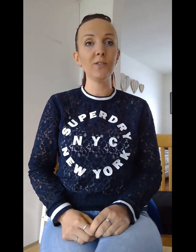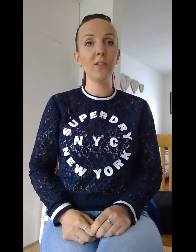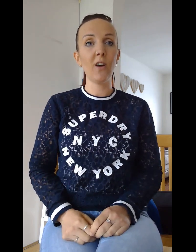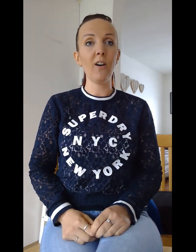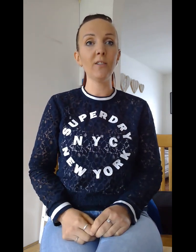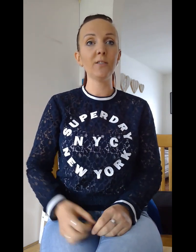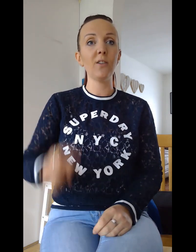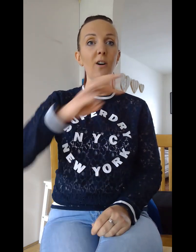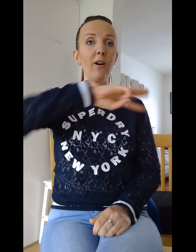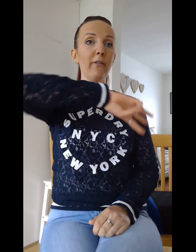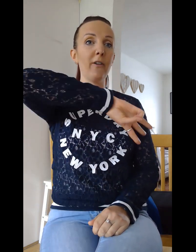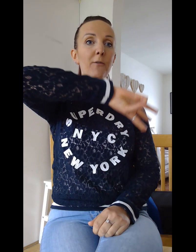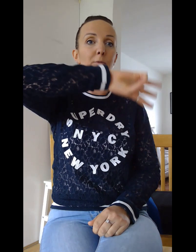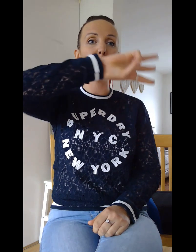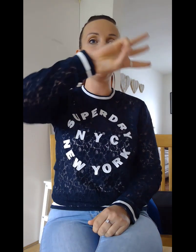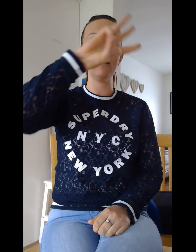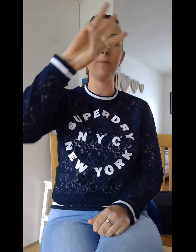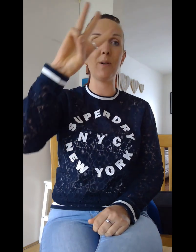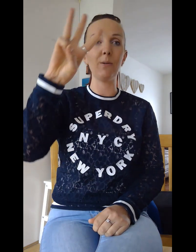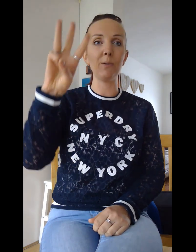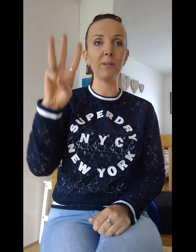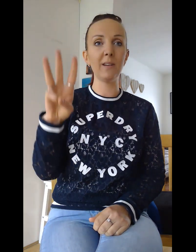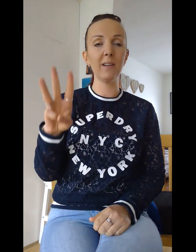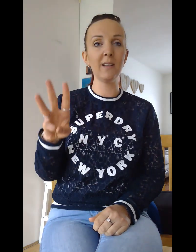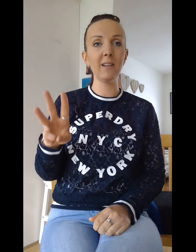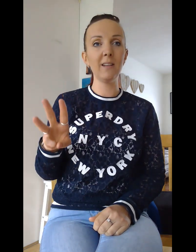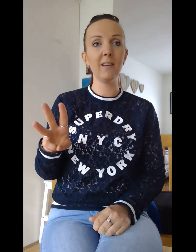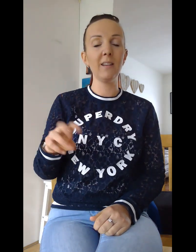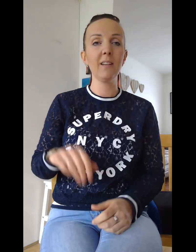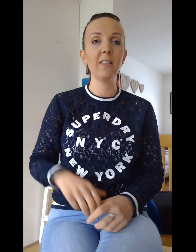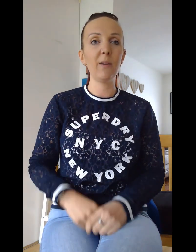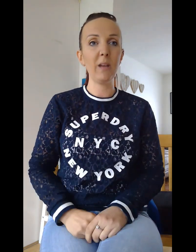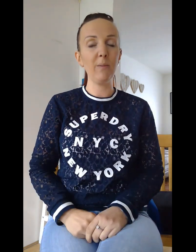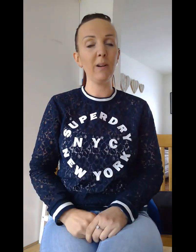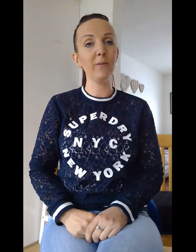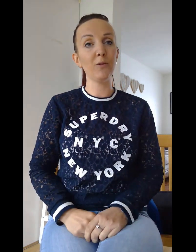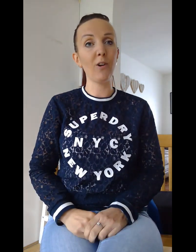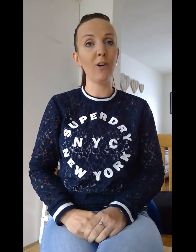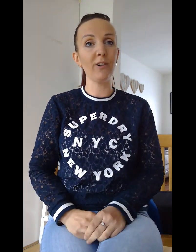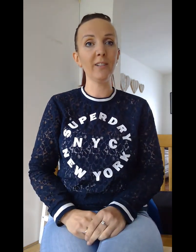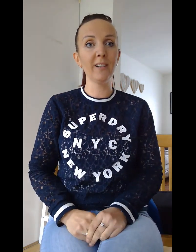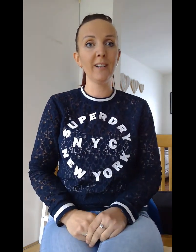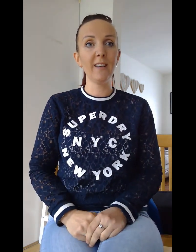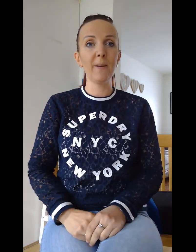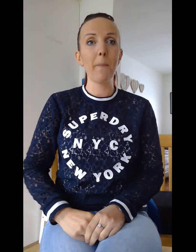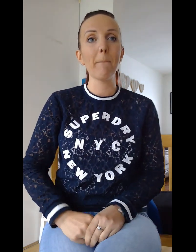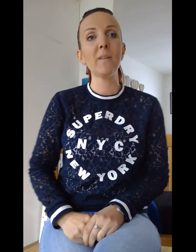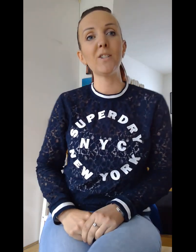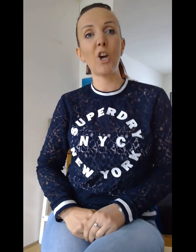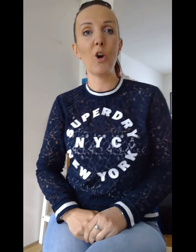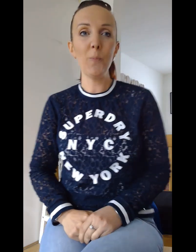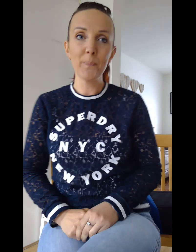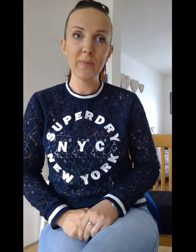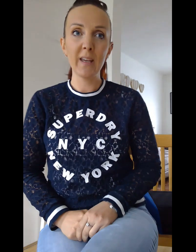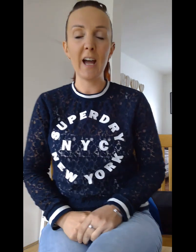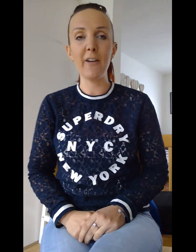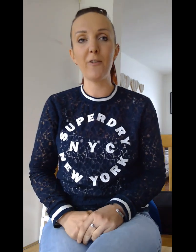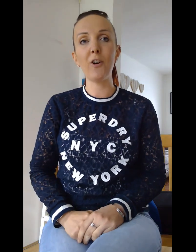and lots of rainbows that people have drawn. So, I thought